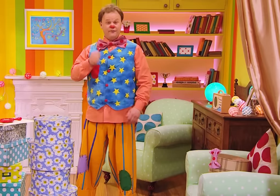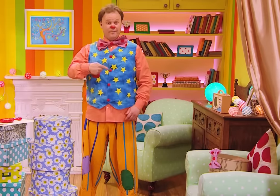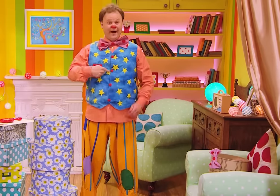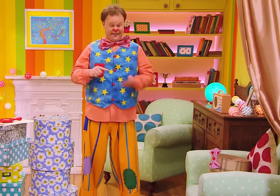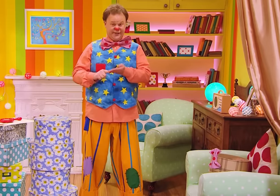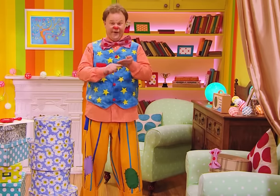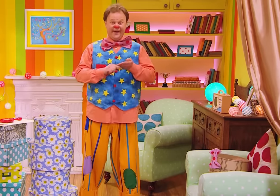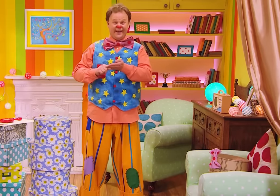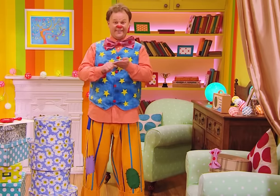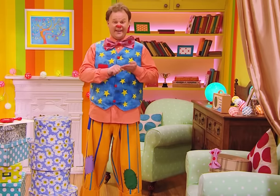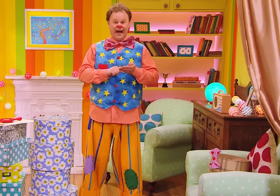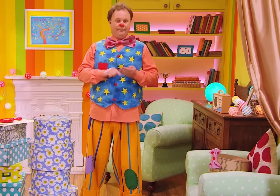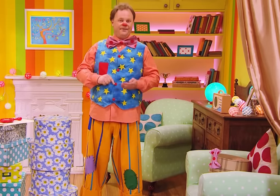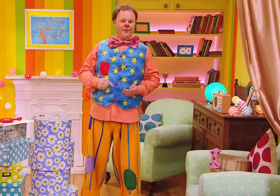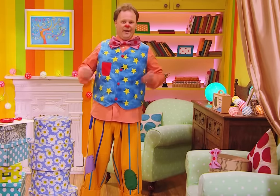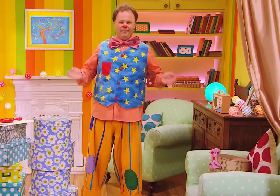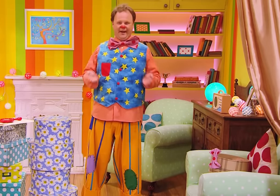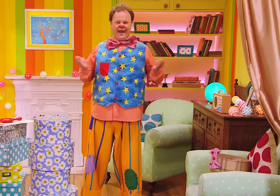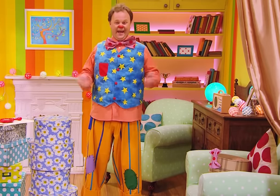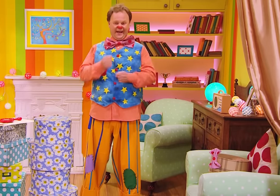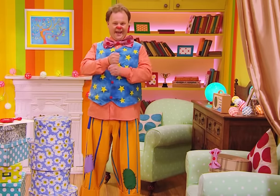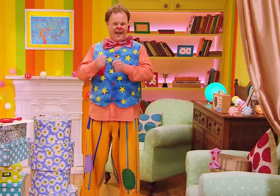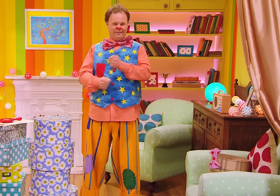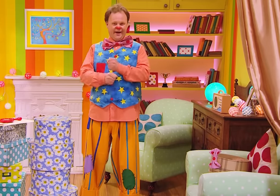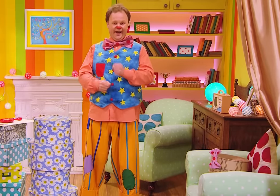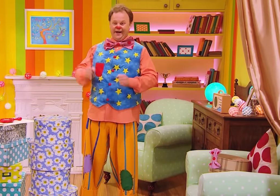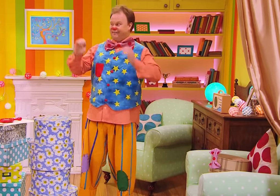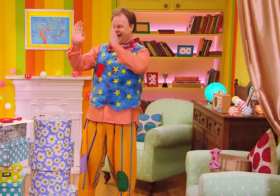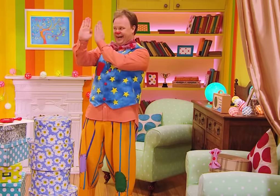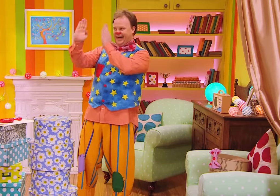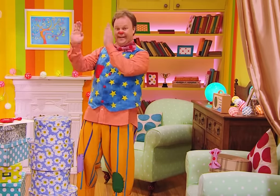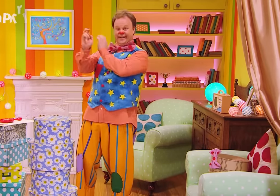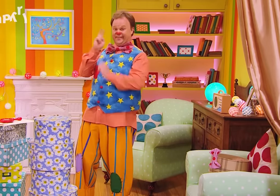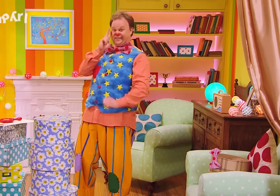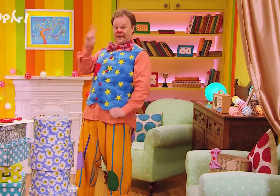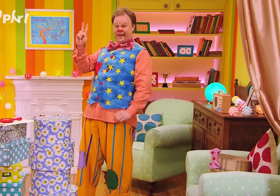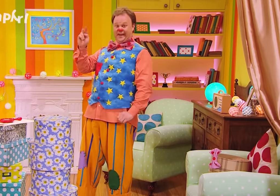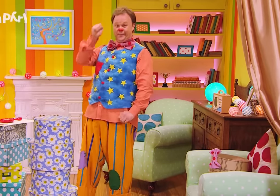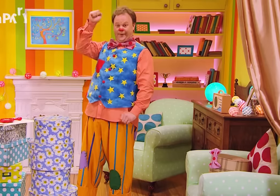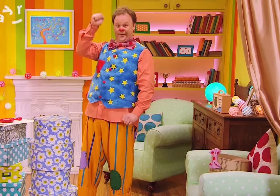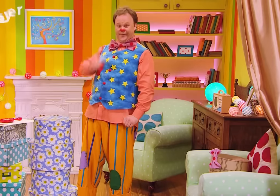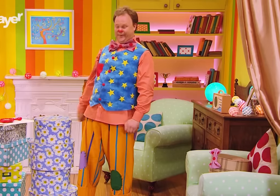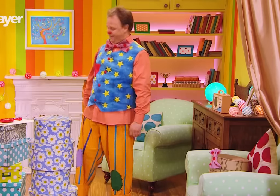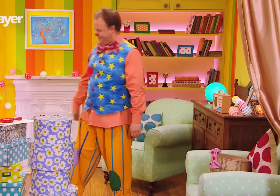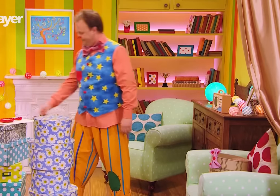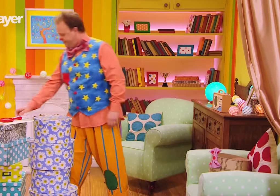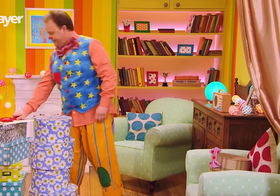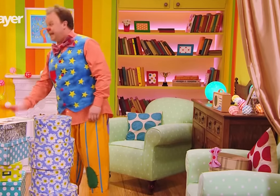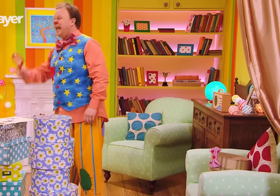for my toys. We're playing a game of hide and seek. Woohoo! Can we help you